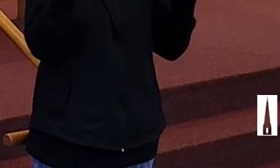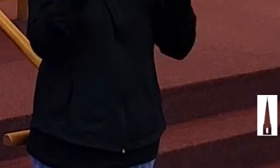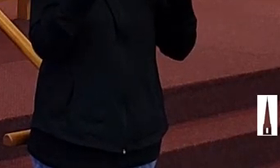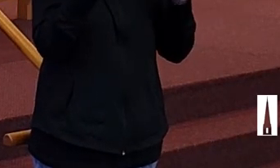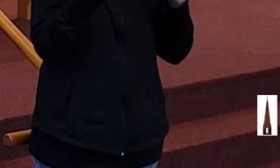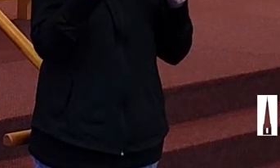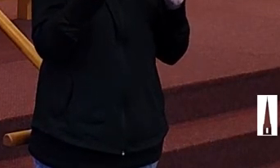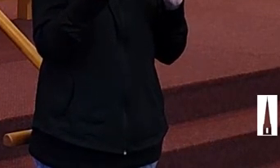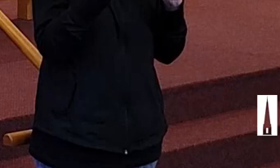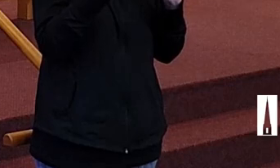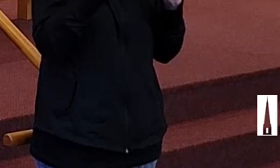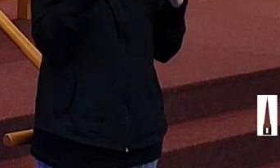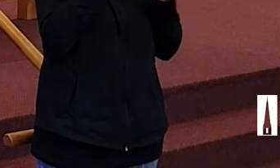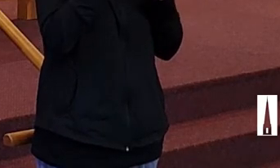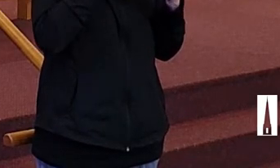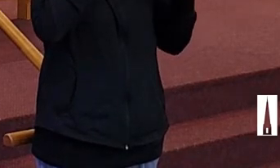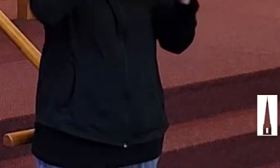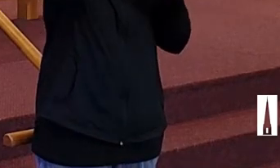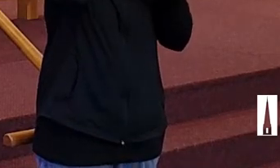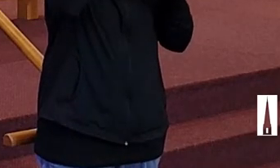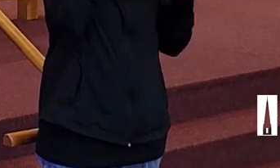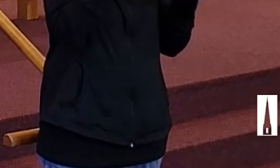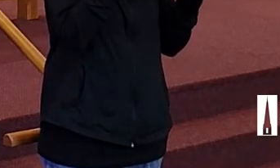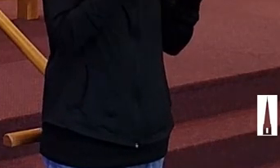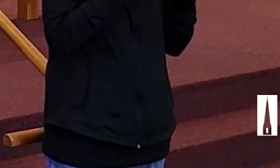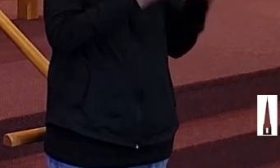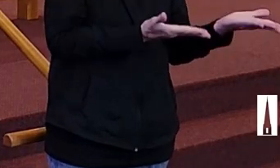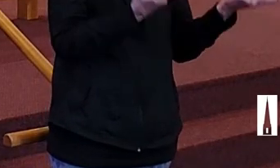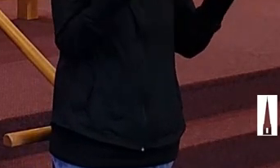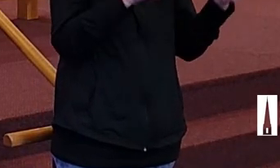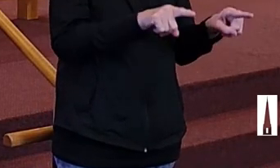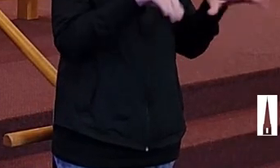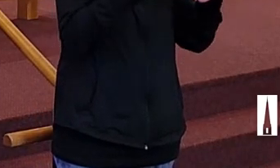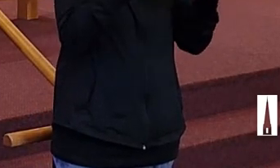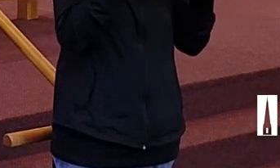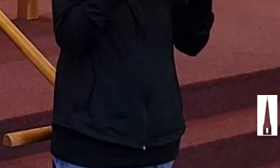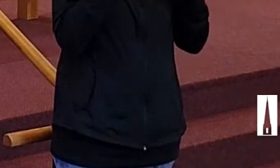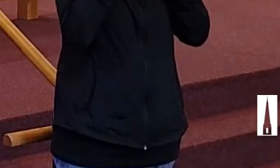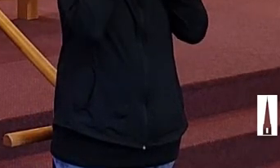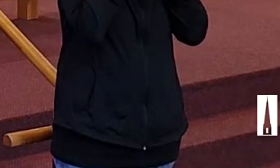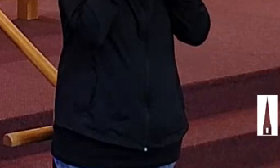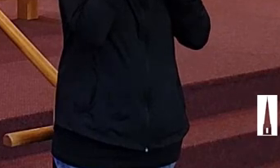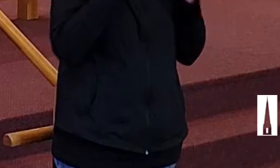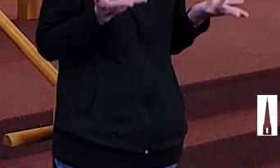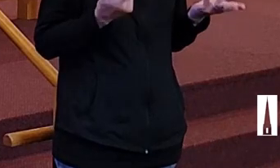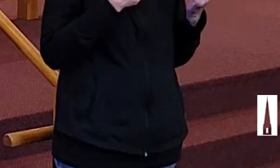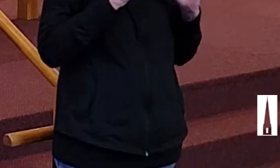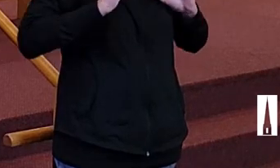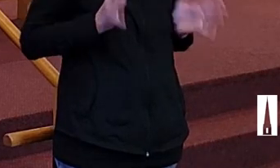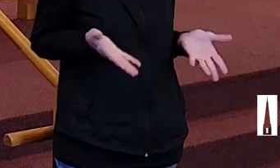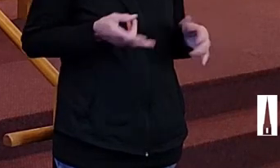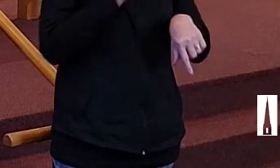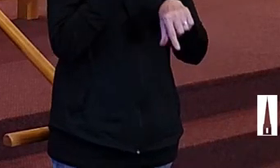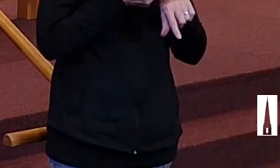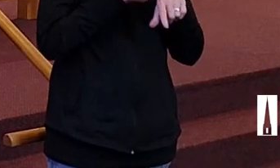clear incident that caused this to happen, so I was fine. I had a hard time